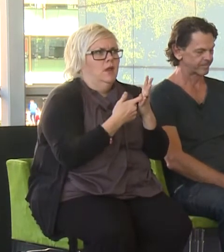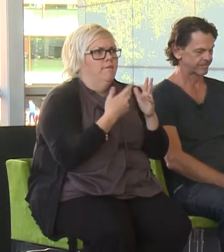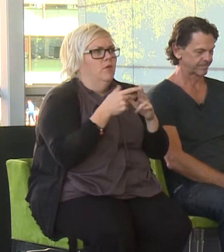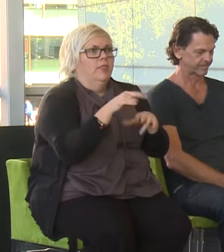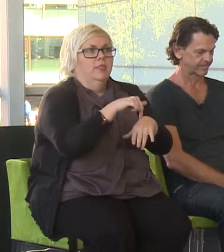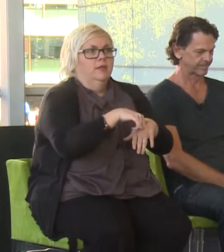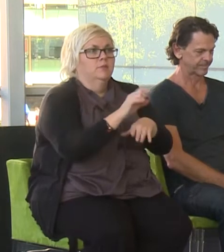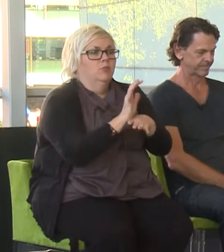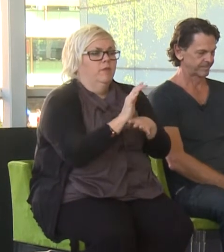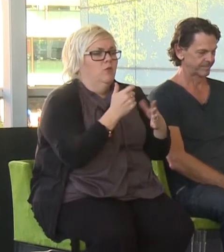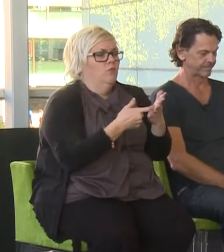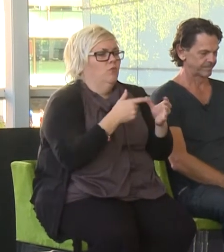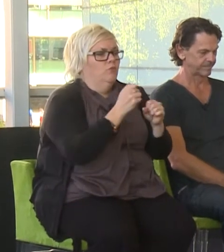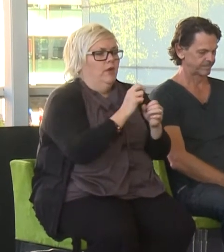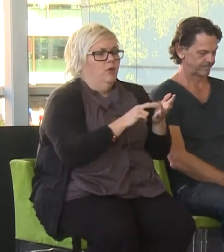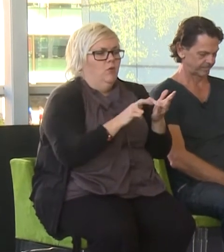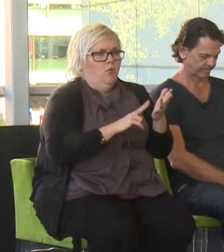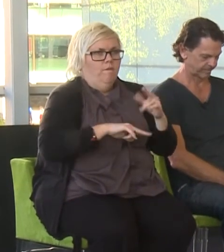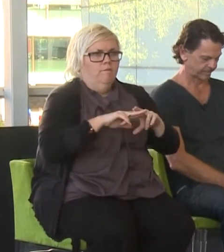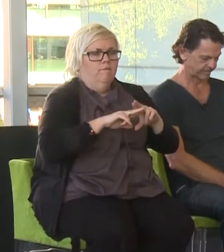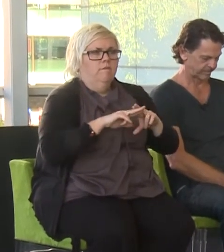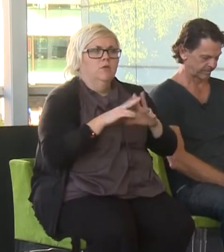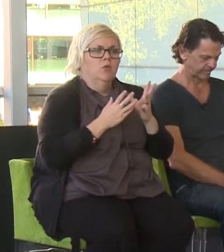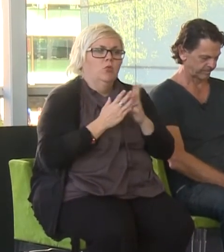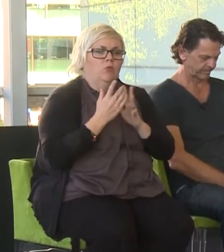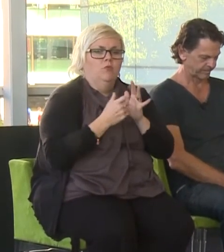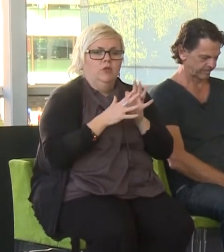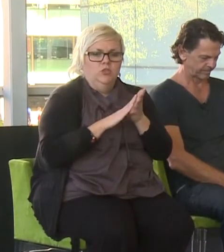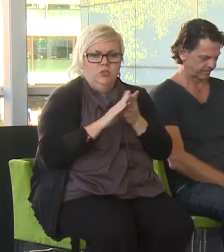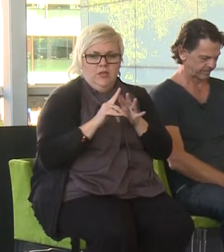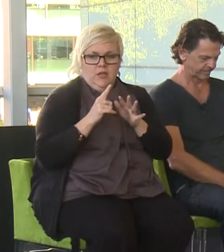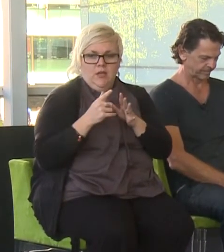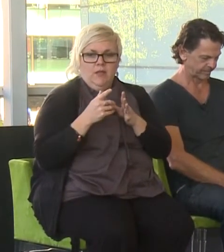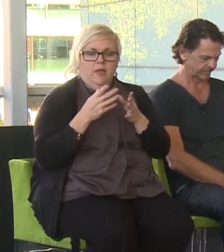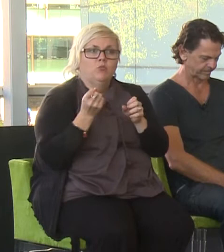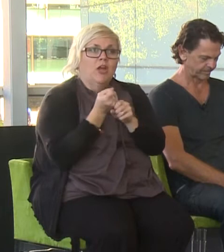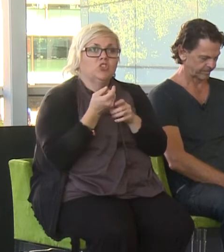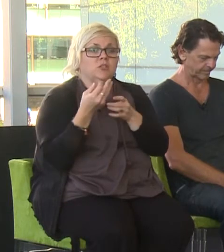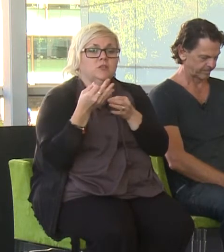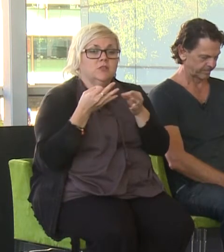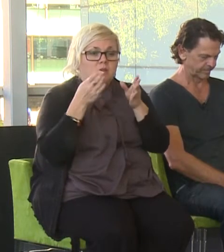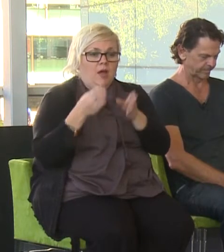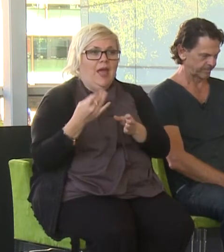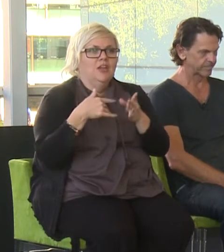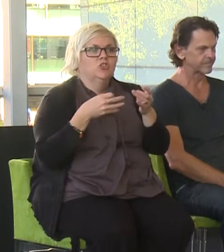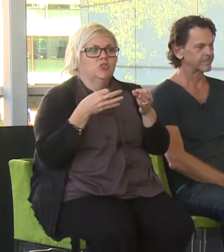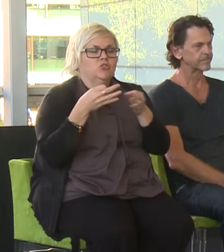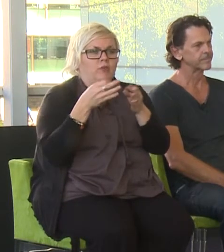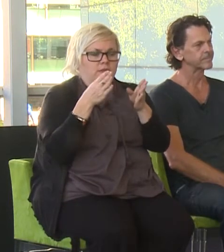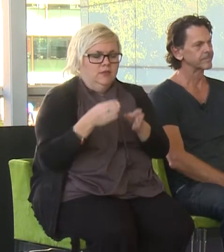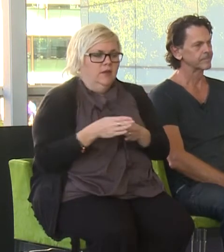my responsibility was to absorb through Richie, the production designer, and ultimately the director, the